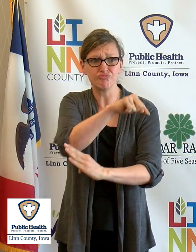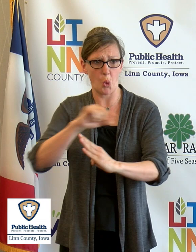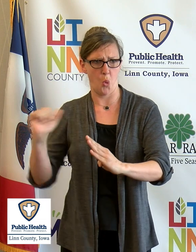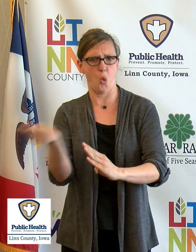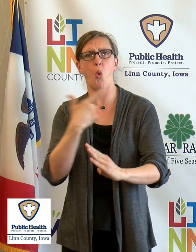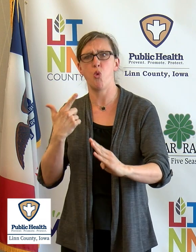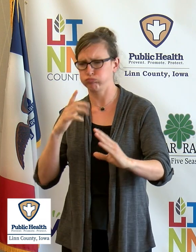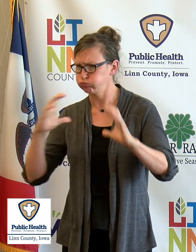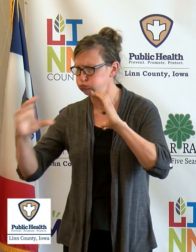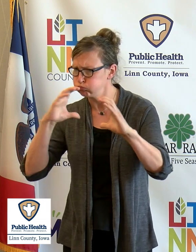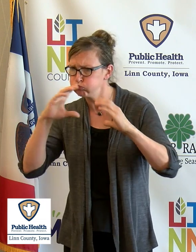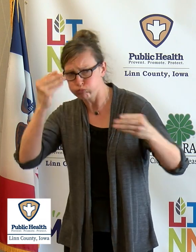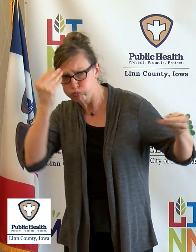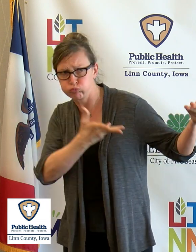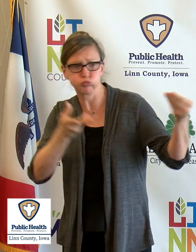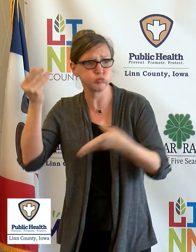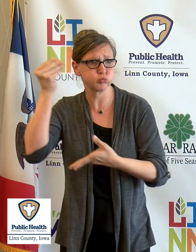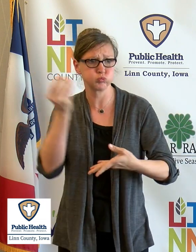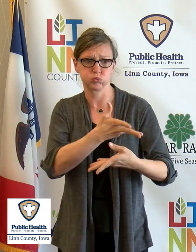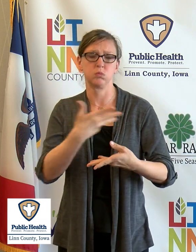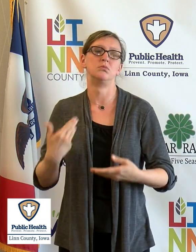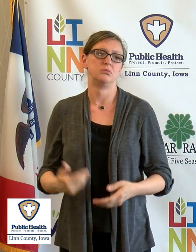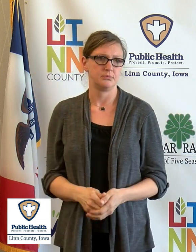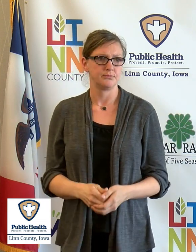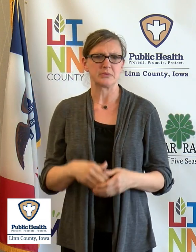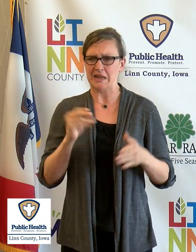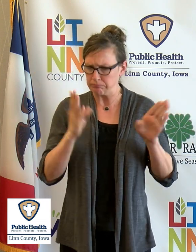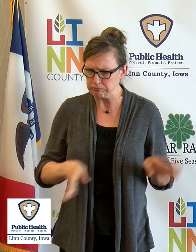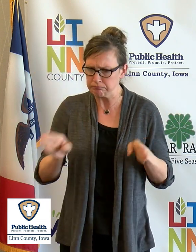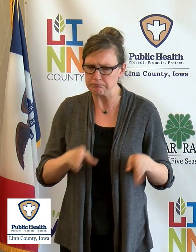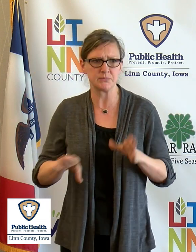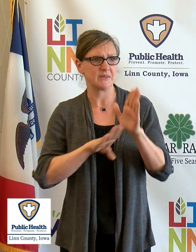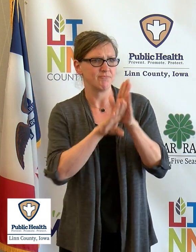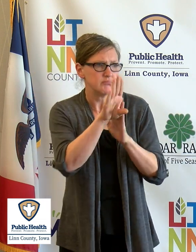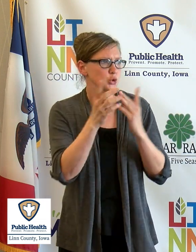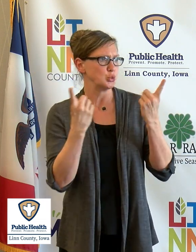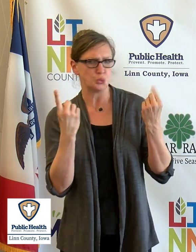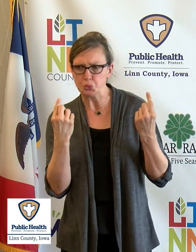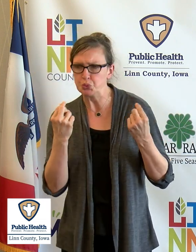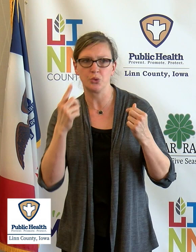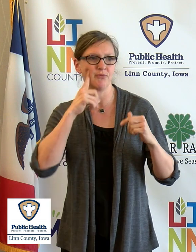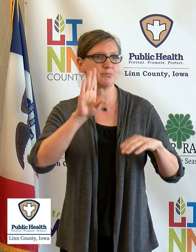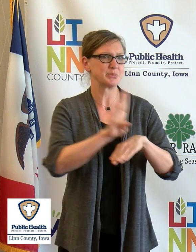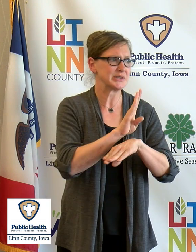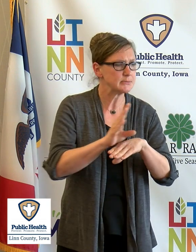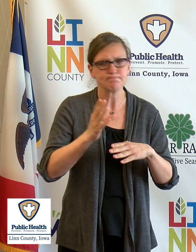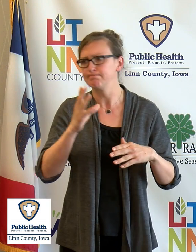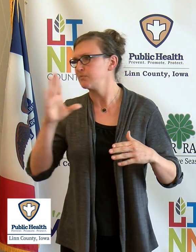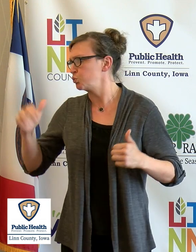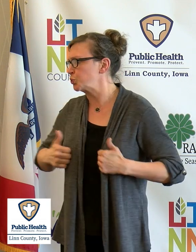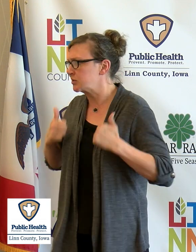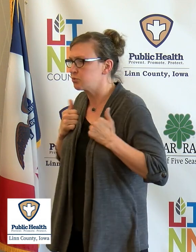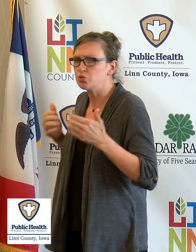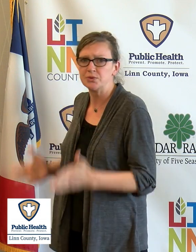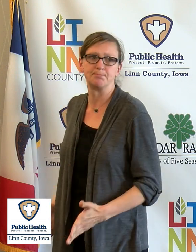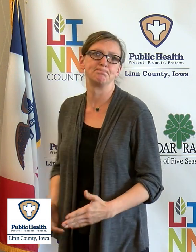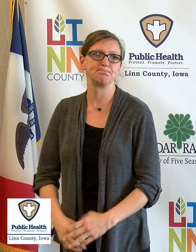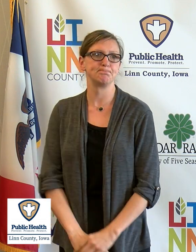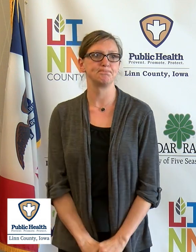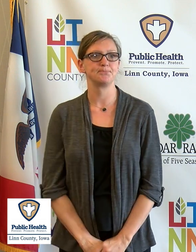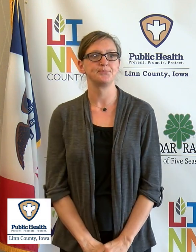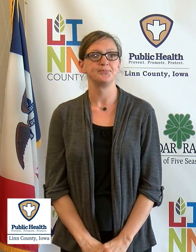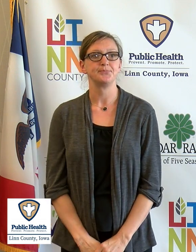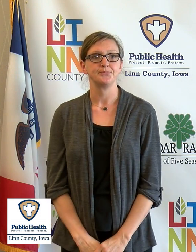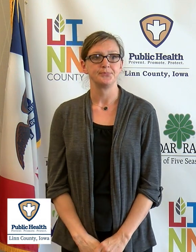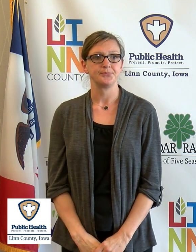nonprofits, economic development entities, businesses, and residents of our region. Ultimately, our success as a region